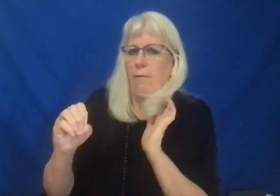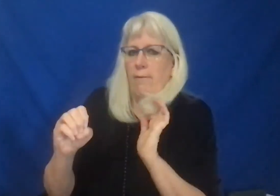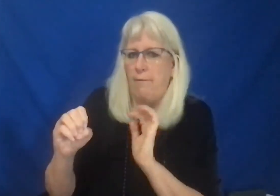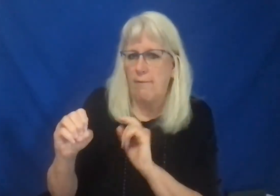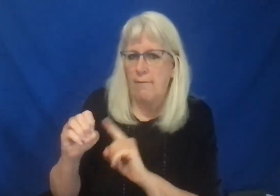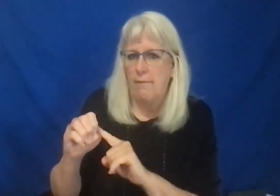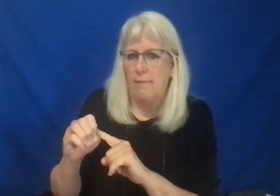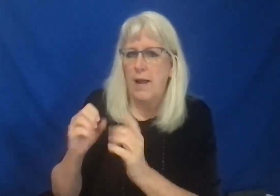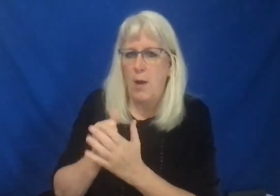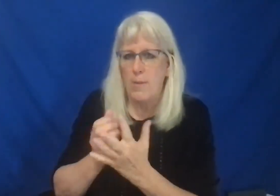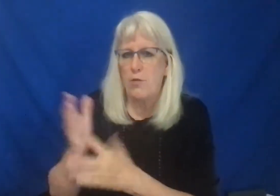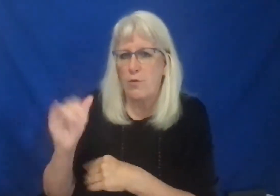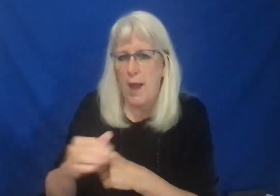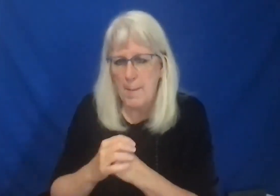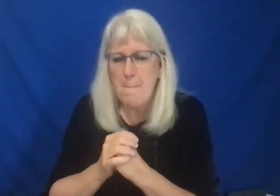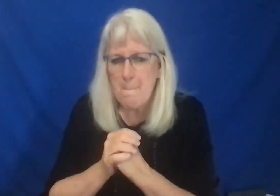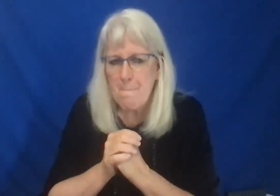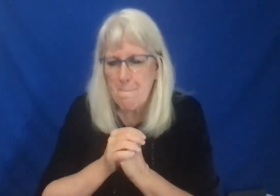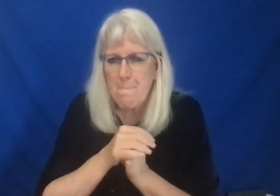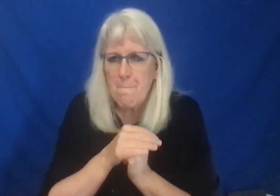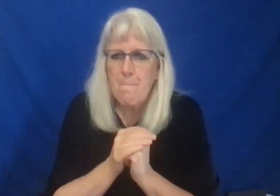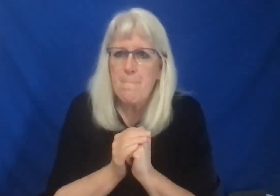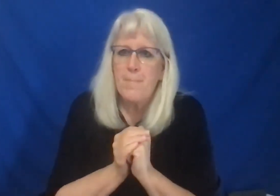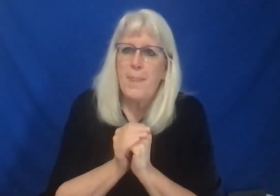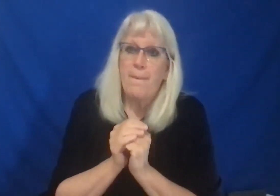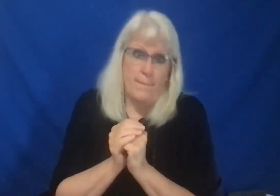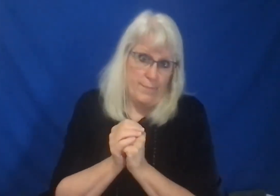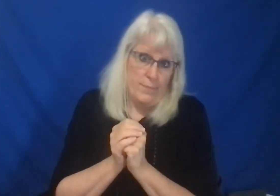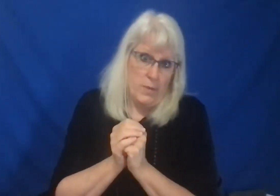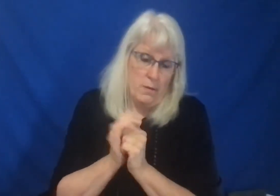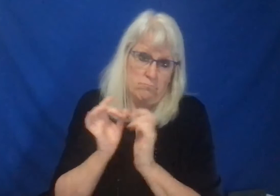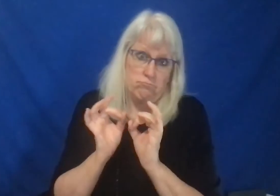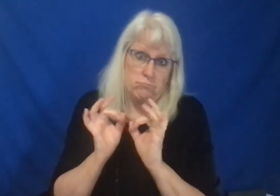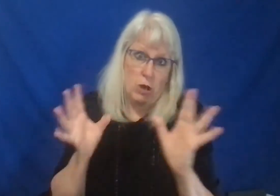that. And, you know, it was a very dramatic story. And